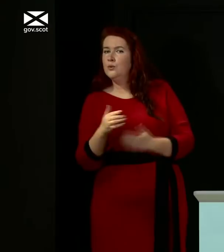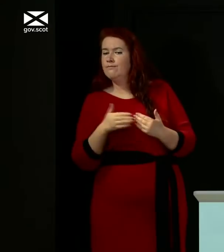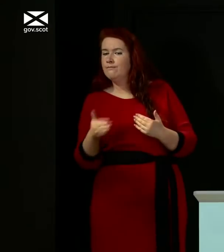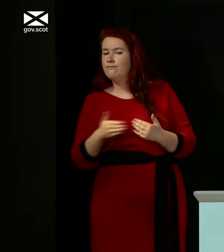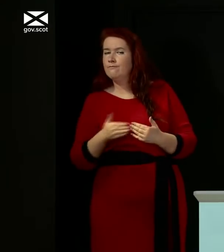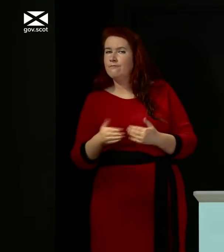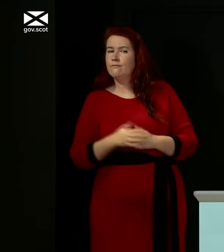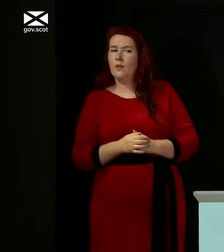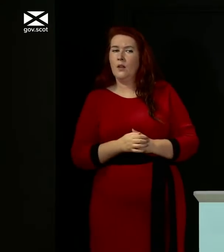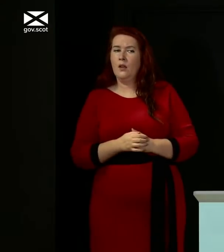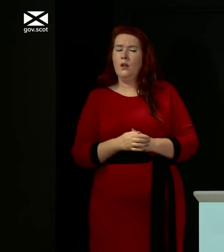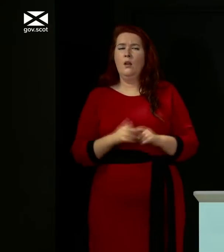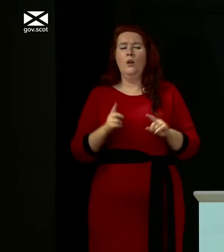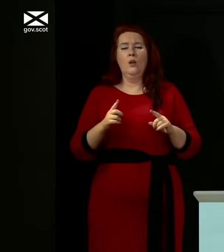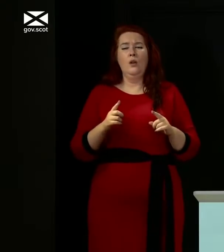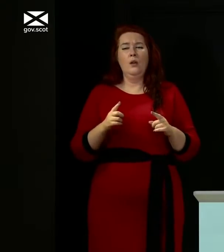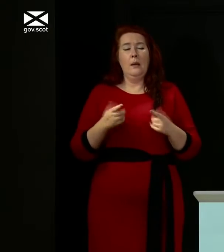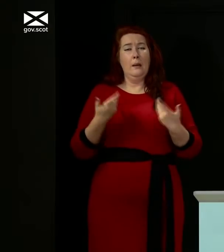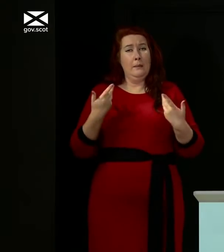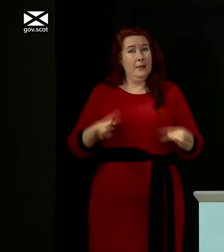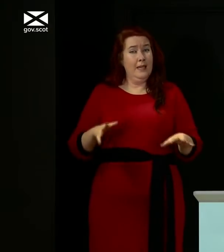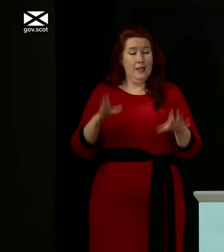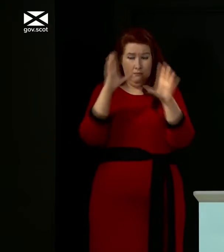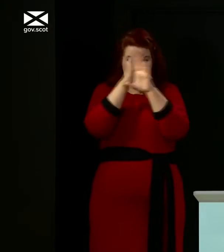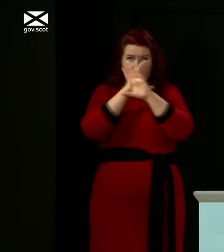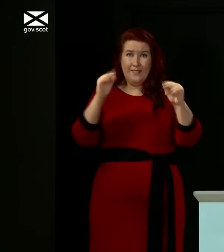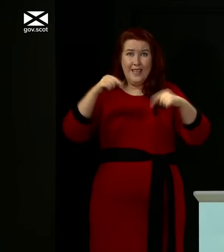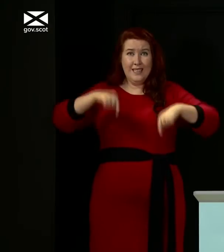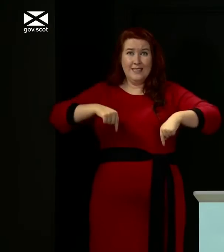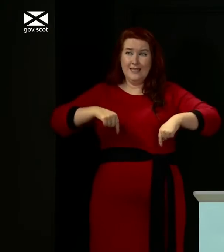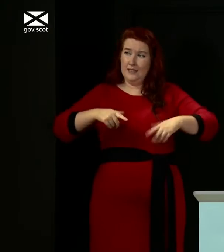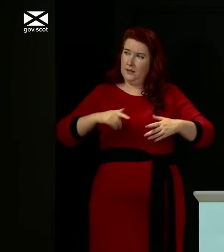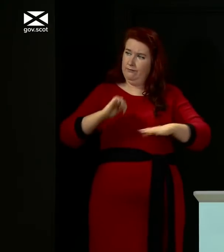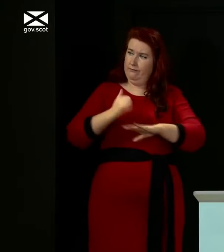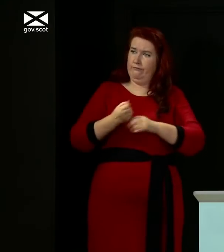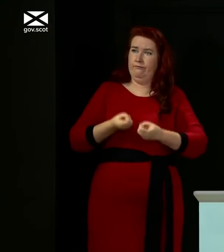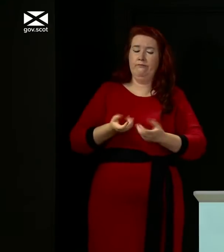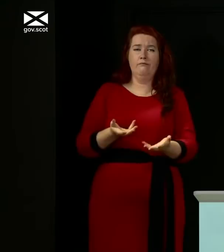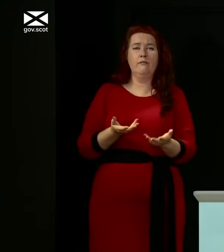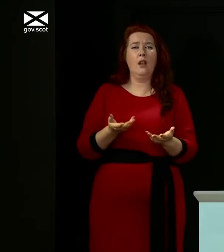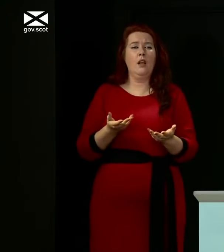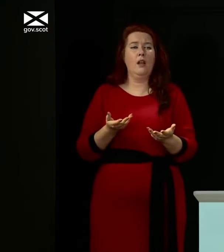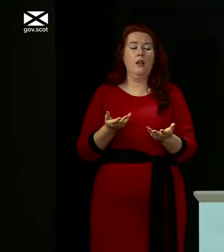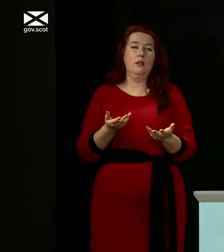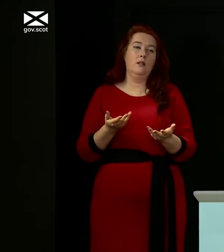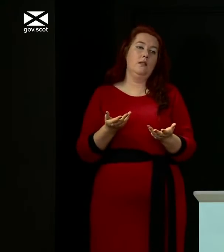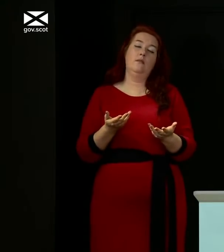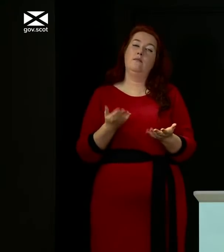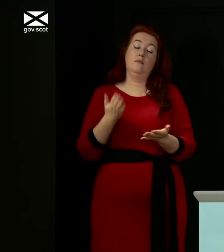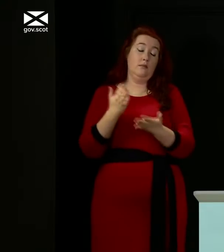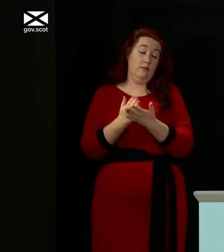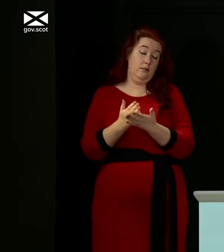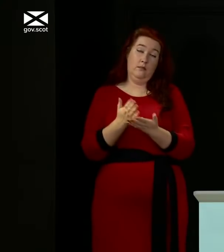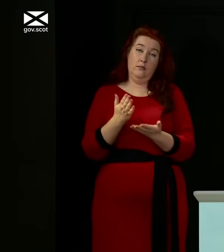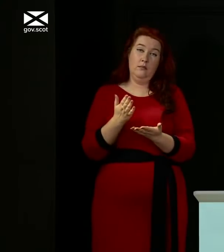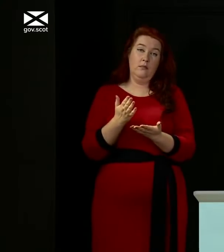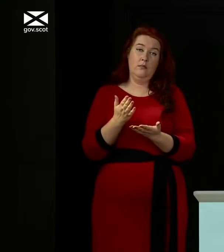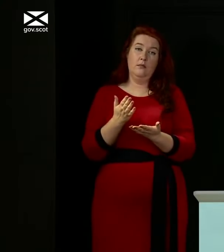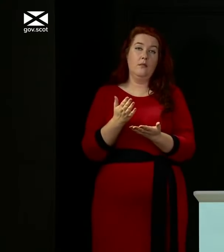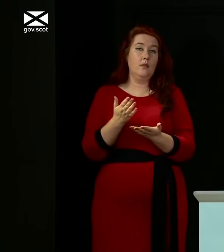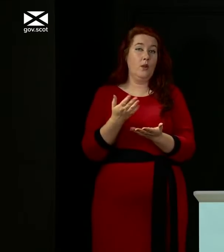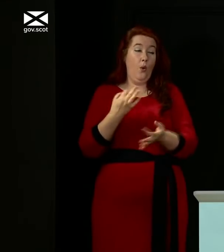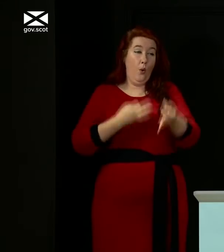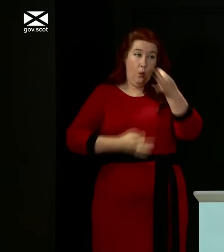Again, we've had briefings over the past few months where perfectly legitimately, the weight